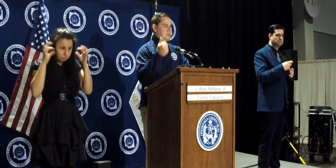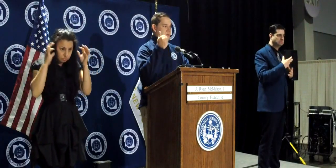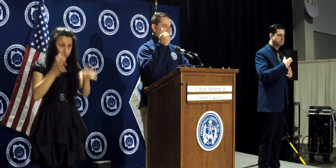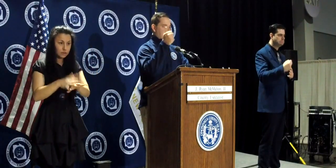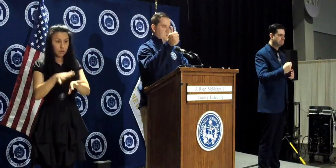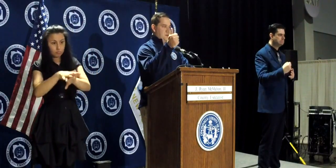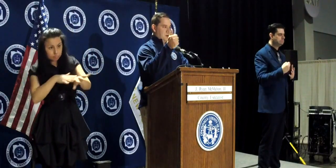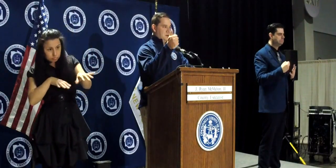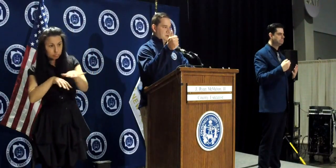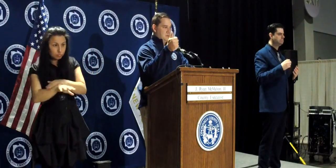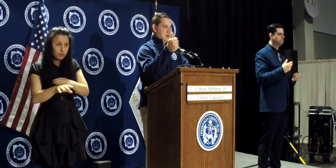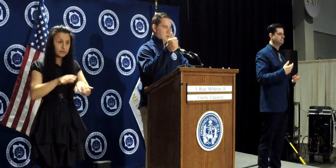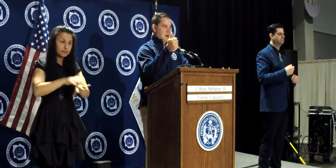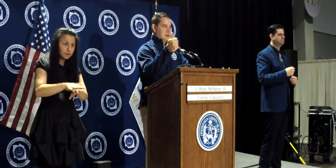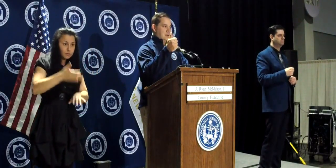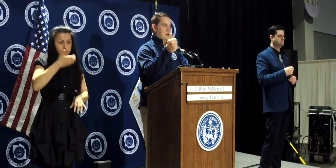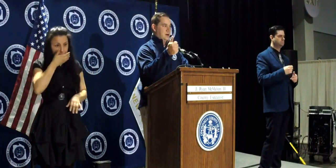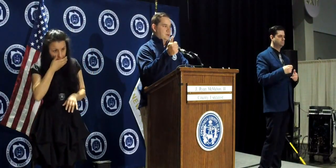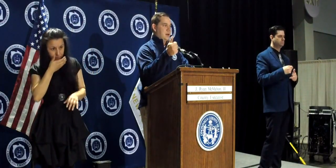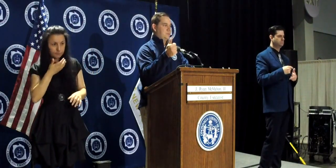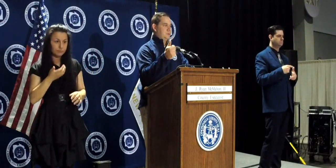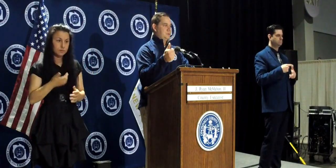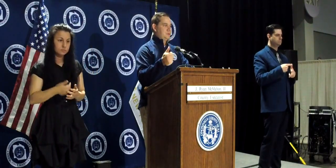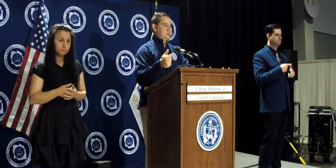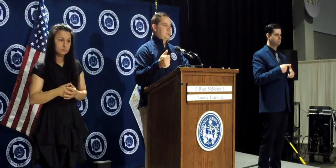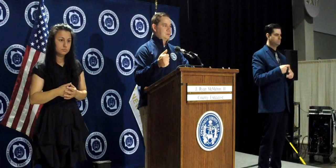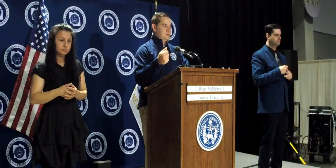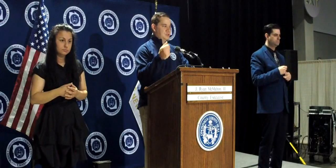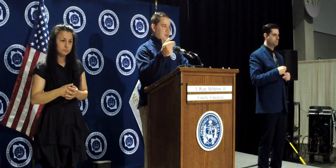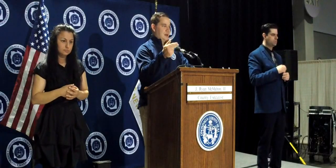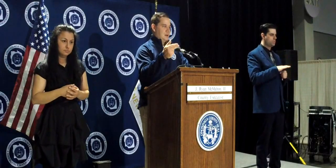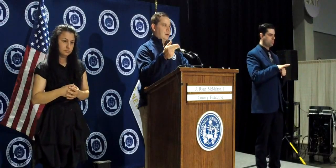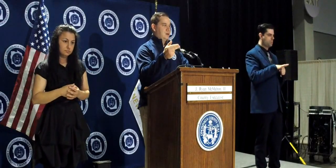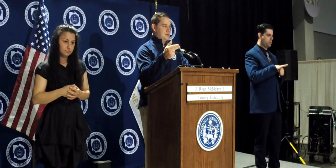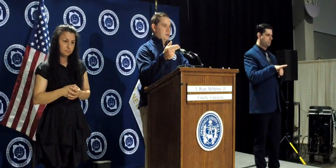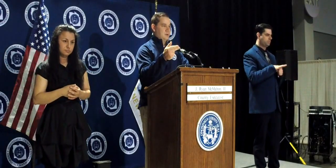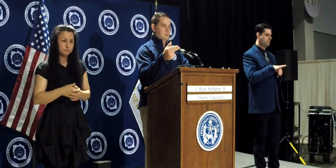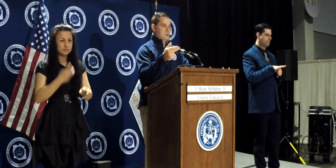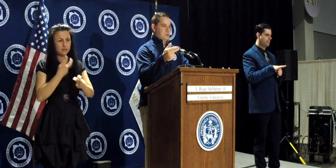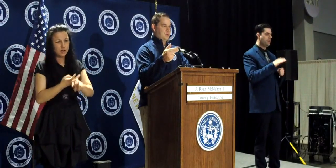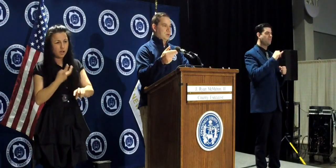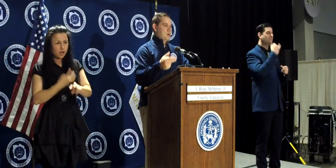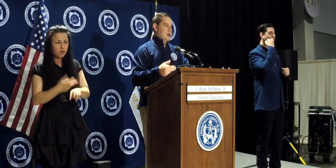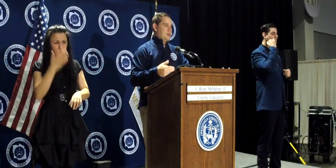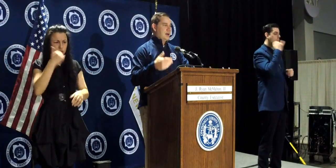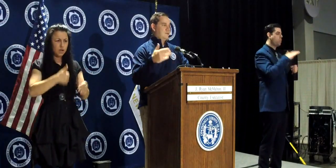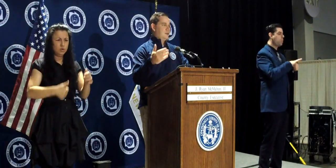line. FEMA, if they want it, can intercept. The state can intercept number